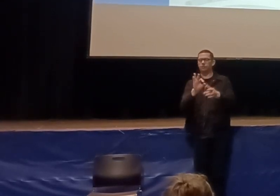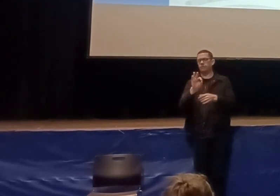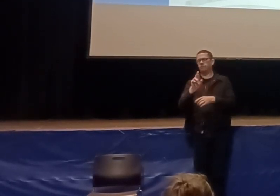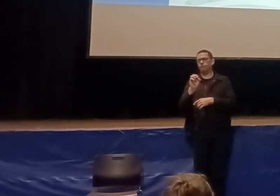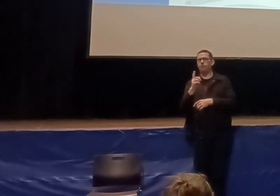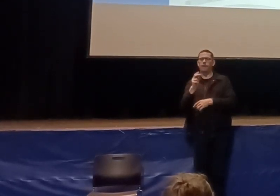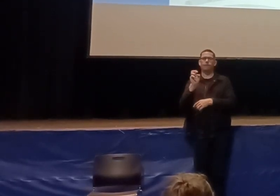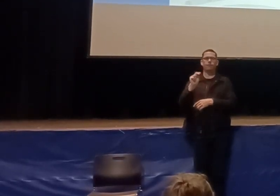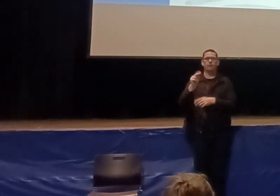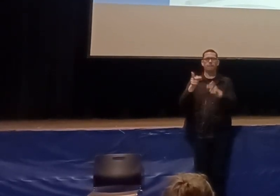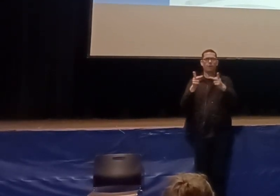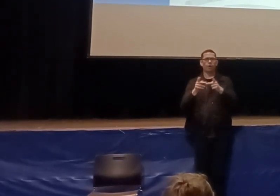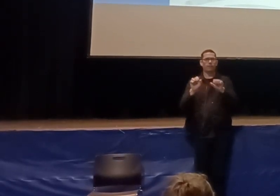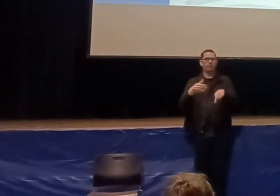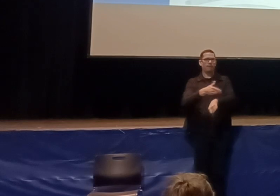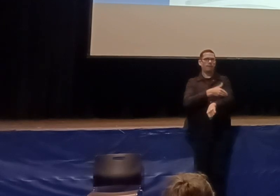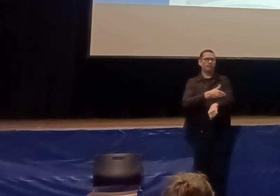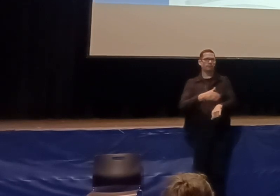be enhanced.